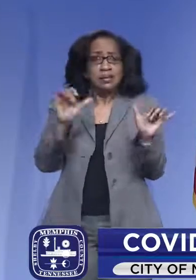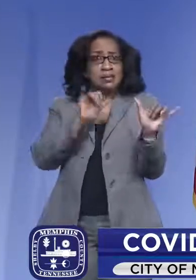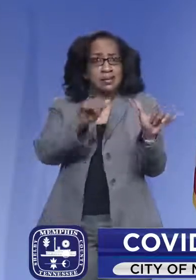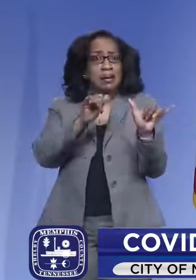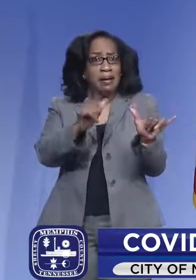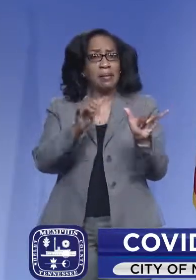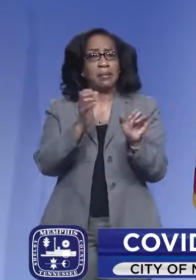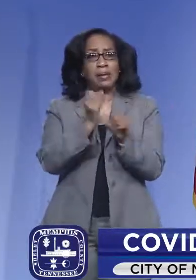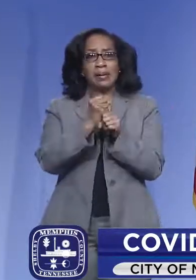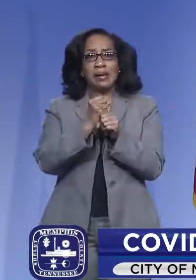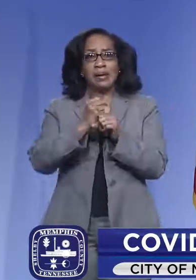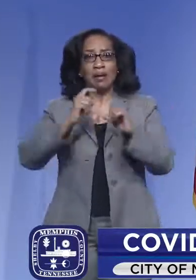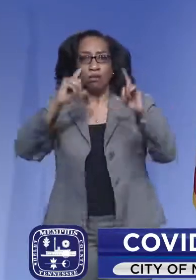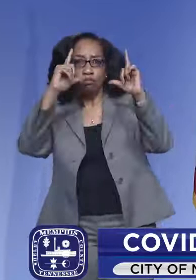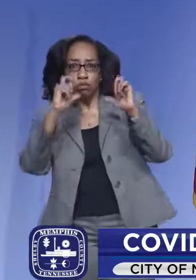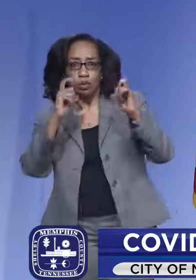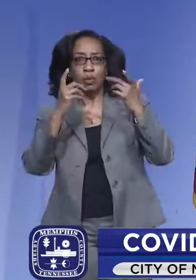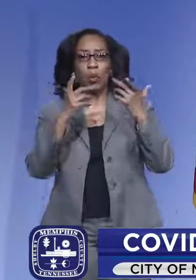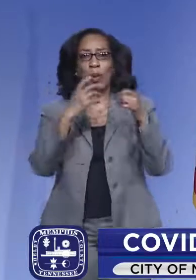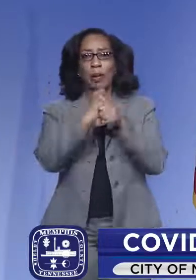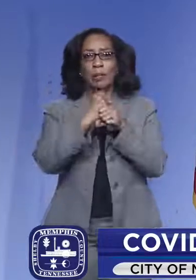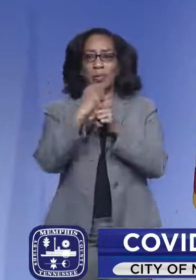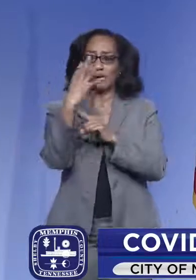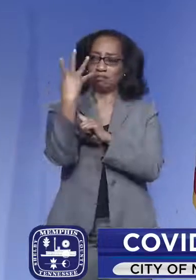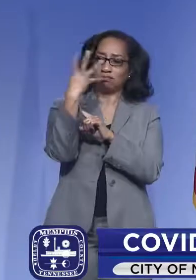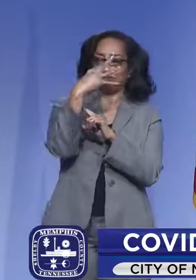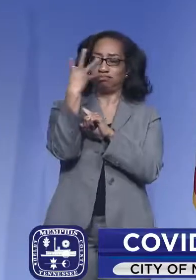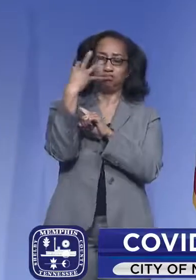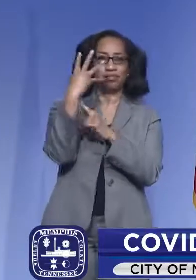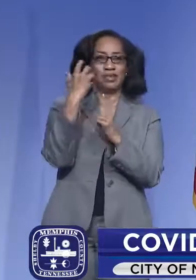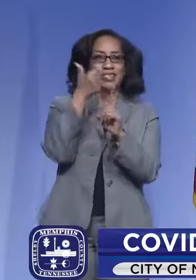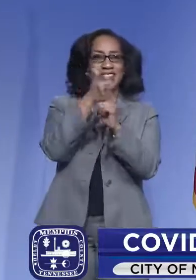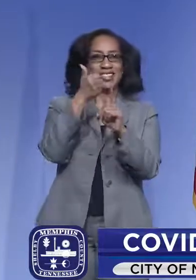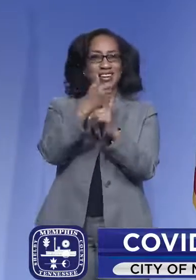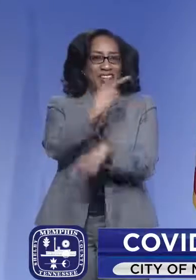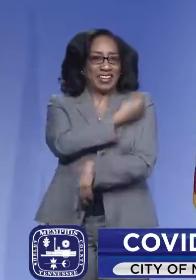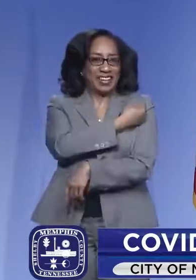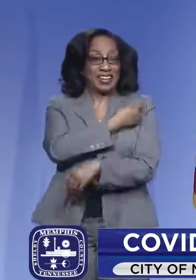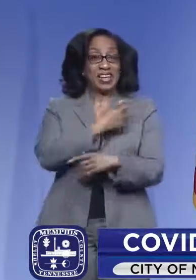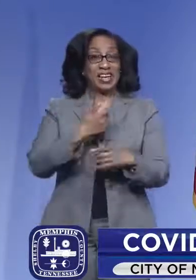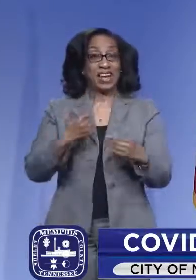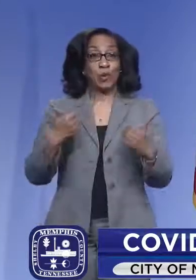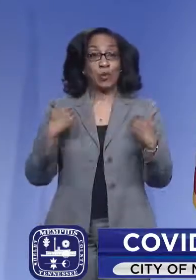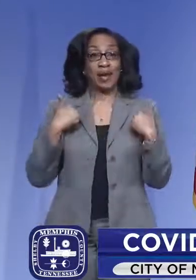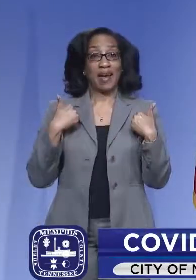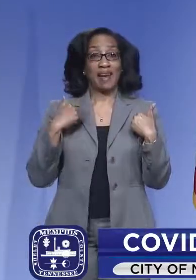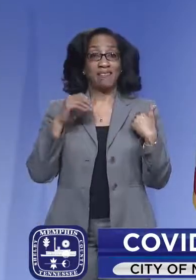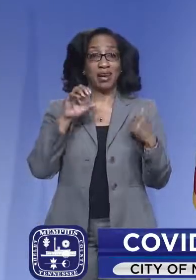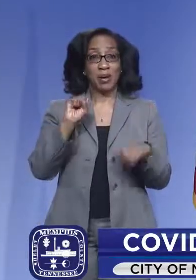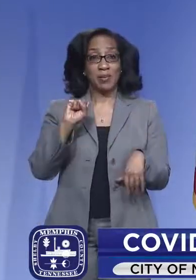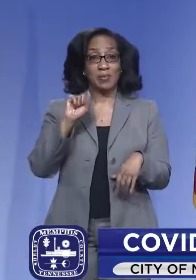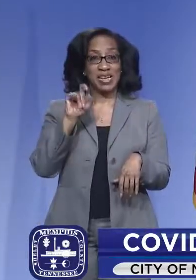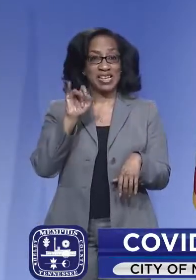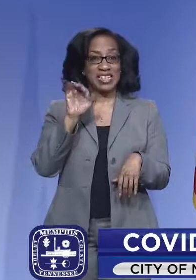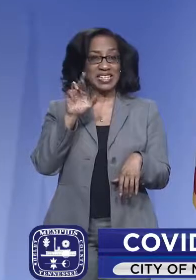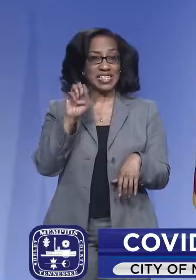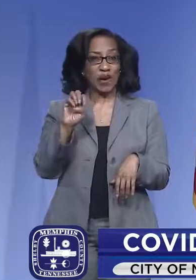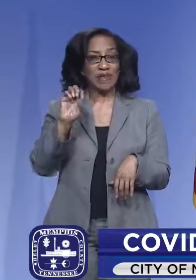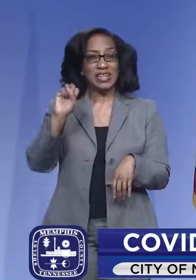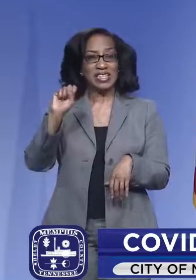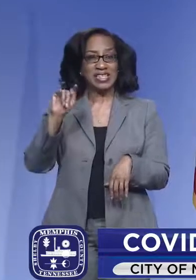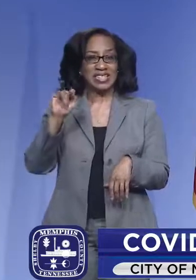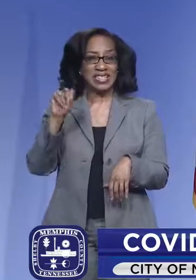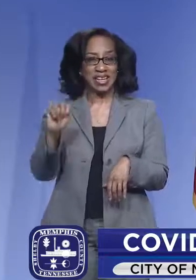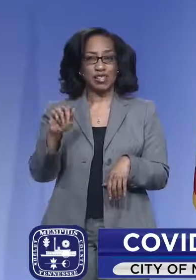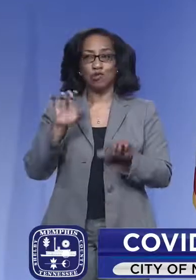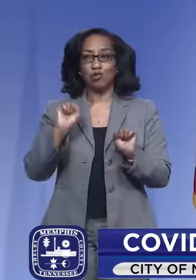make a video of your experience, share it with your friends. If you go to our vaccination sites, we actually have a selfie station. We would love people to get a vaccine, get